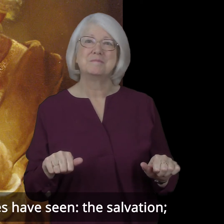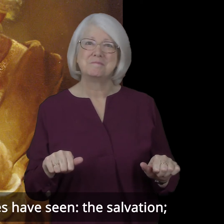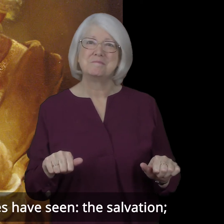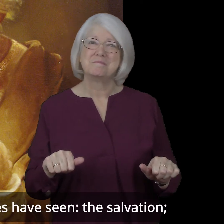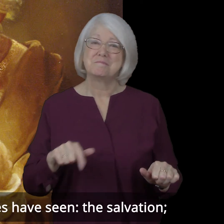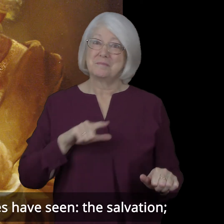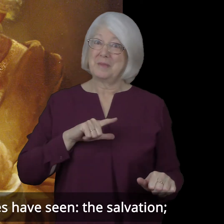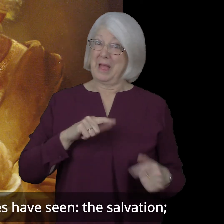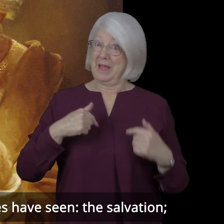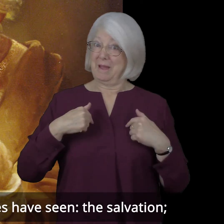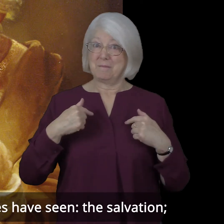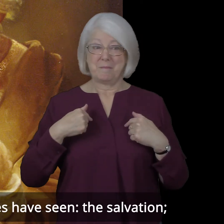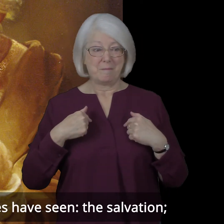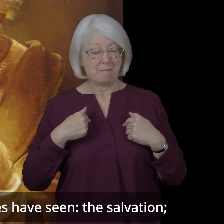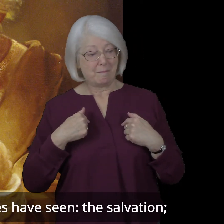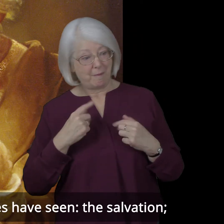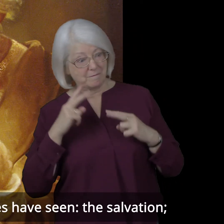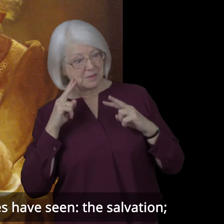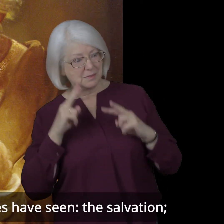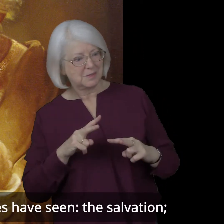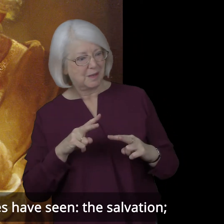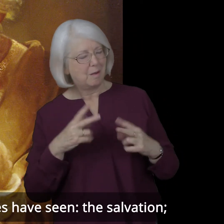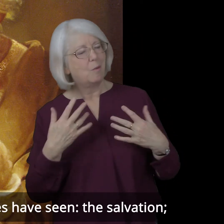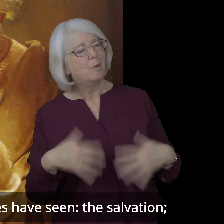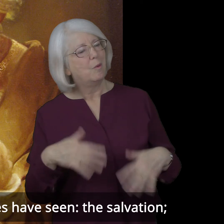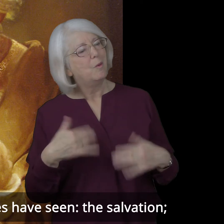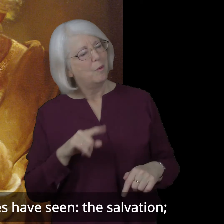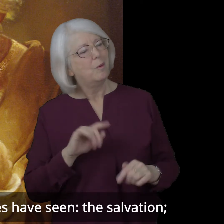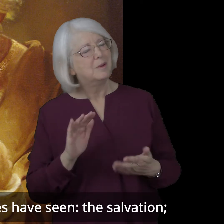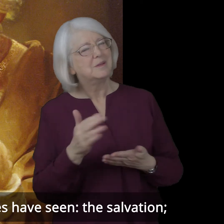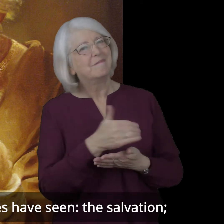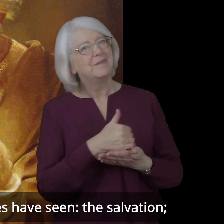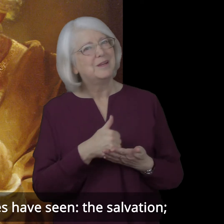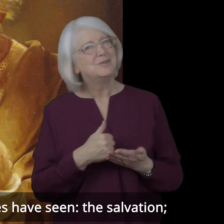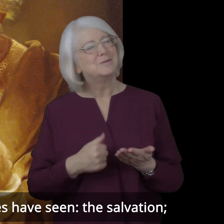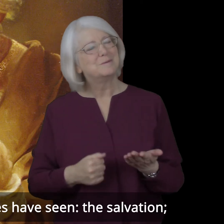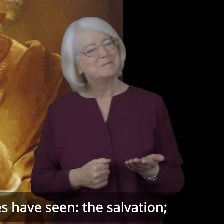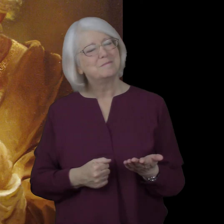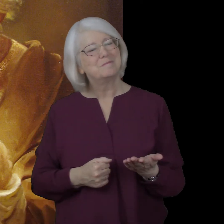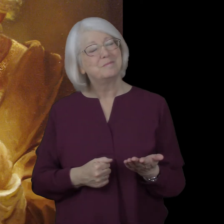My own eyes have seen the salvation